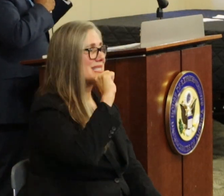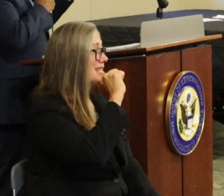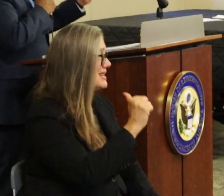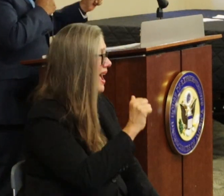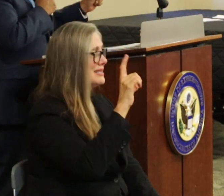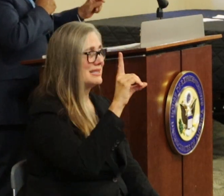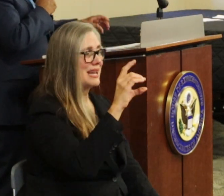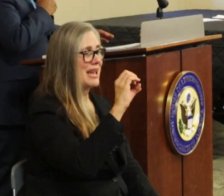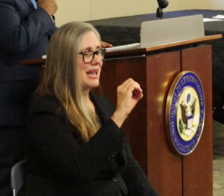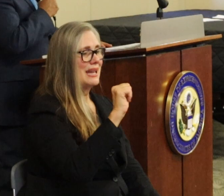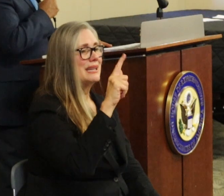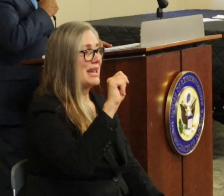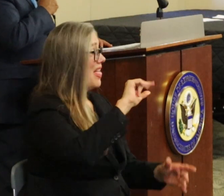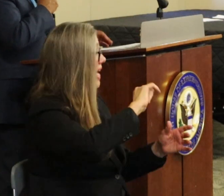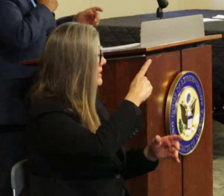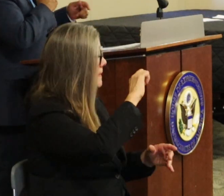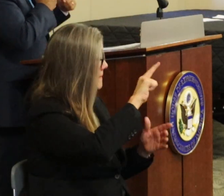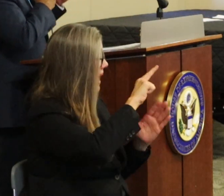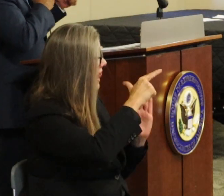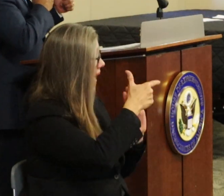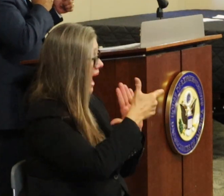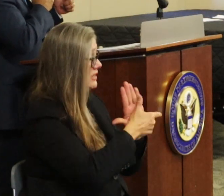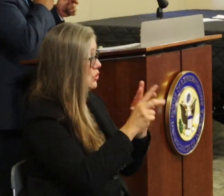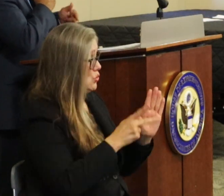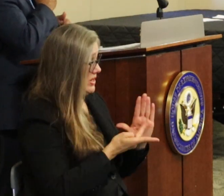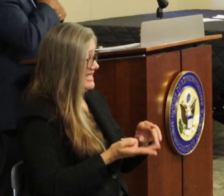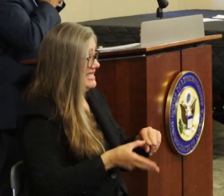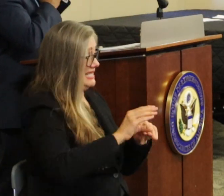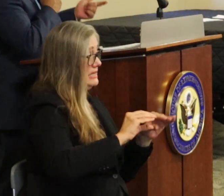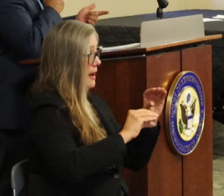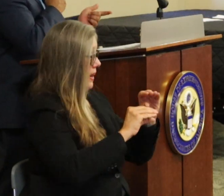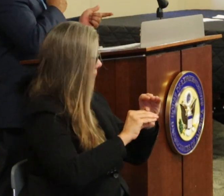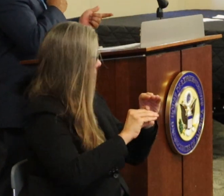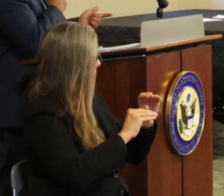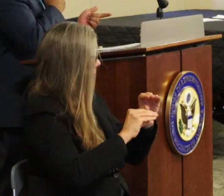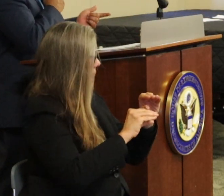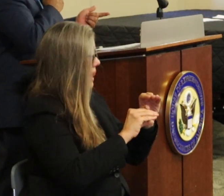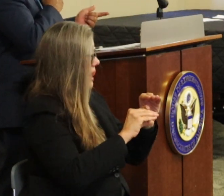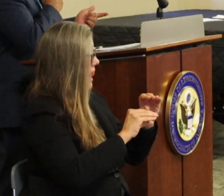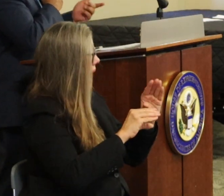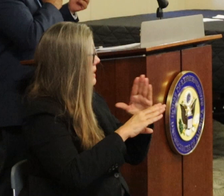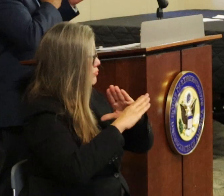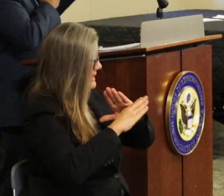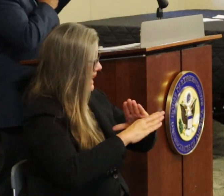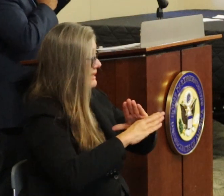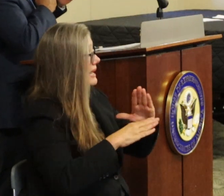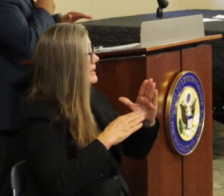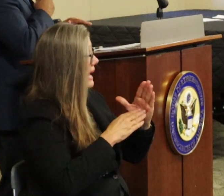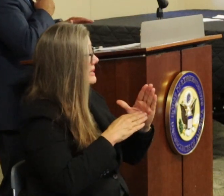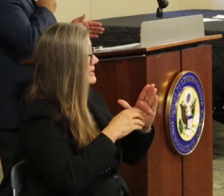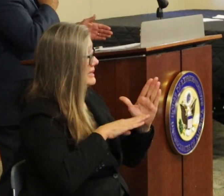would index it for inflation so that we could at the very least provide more financial aid to people, which